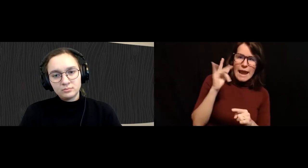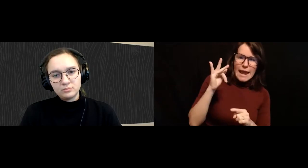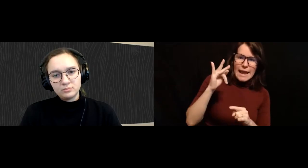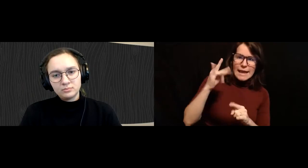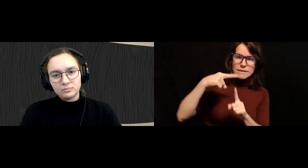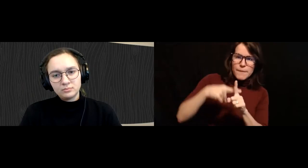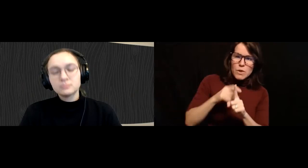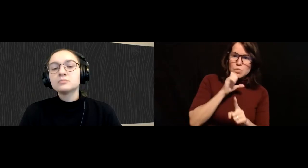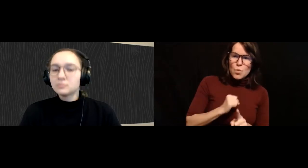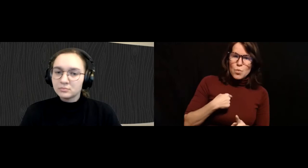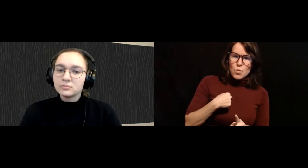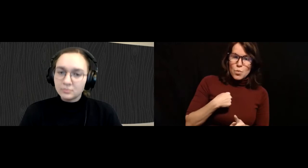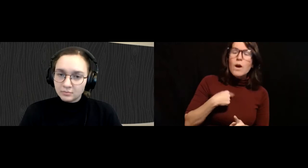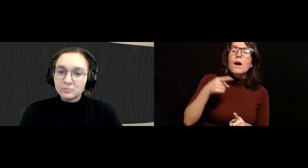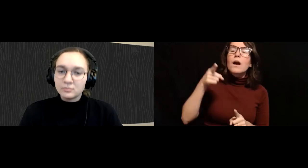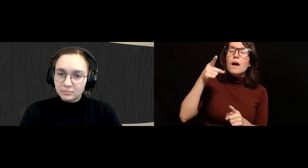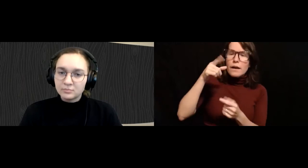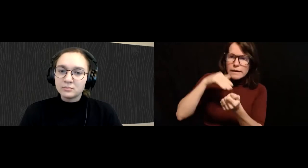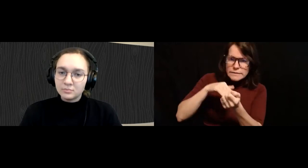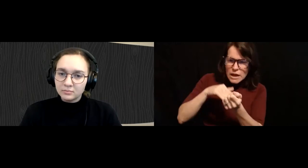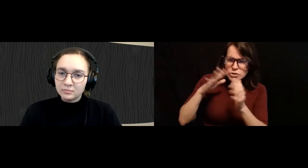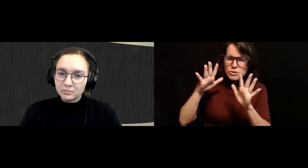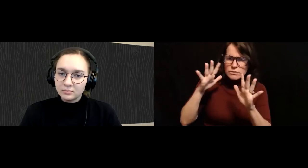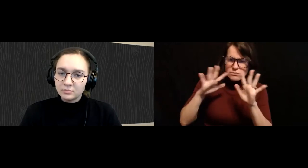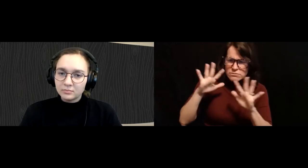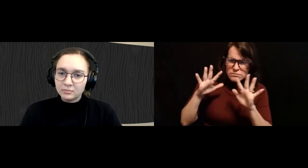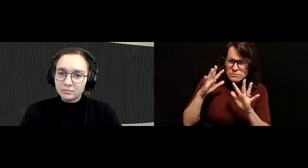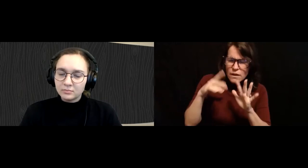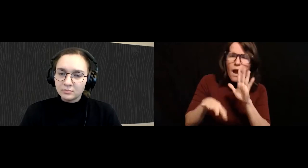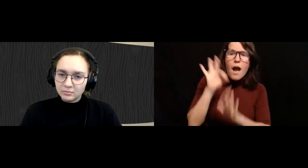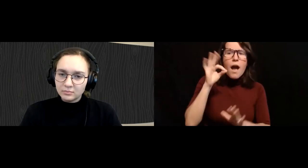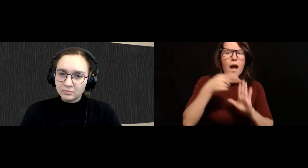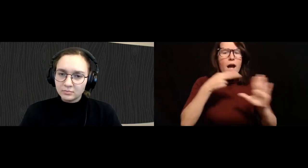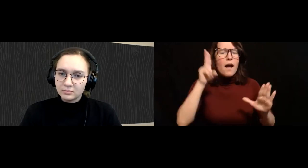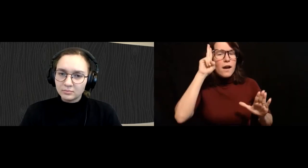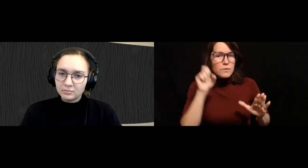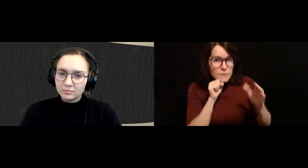up just a smidge. I was 18 months old and the doctor